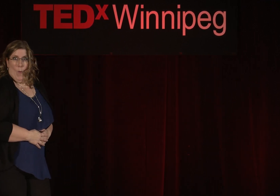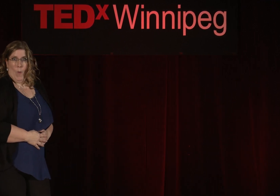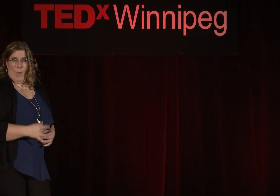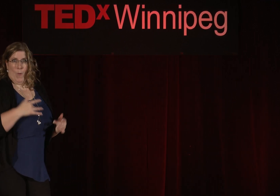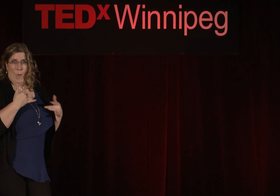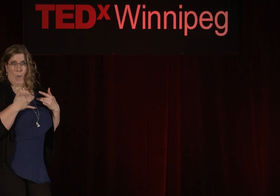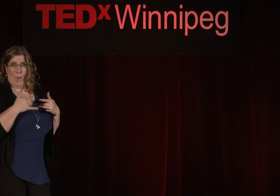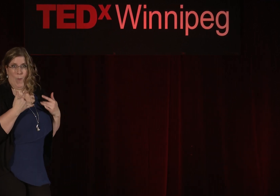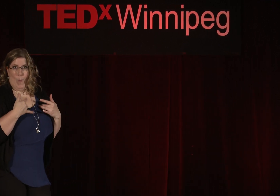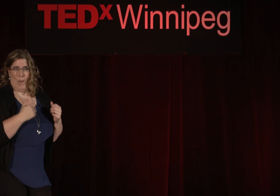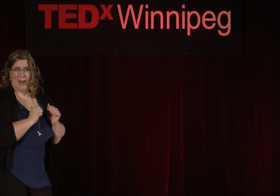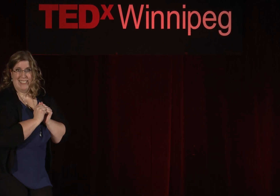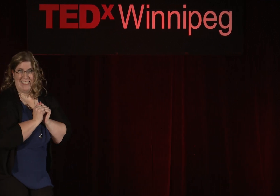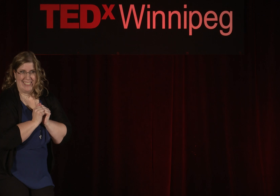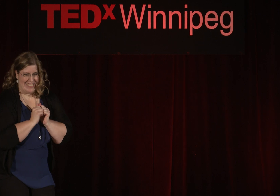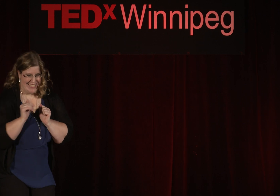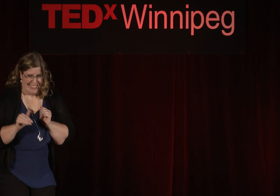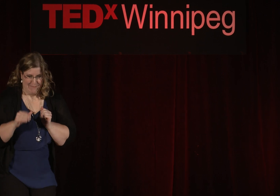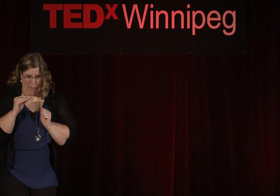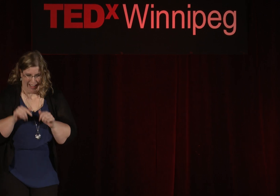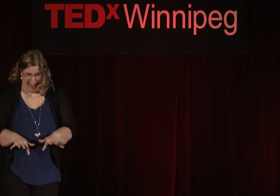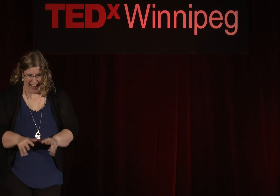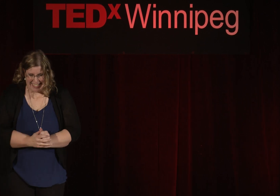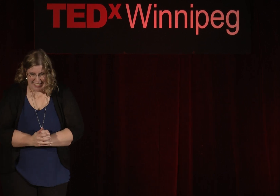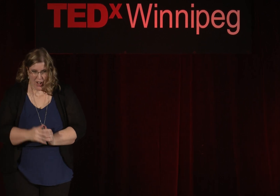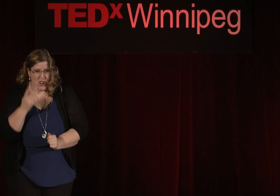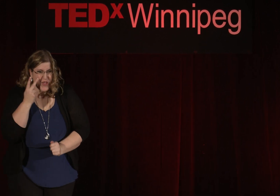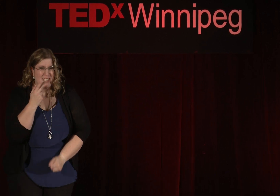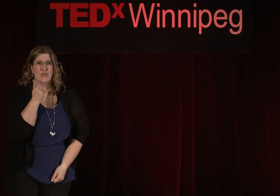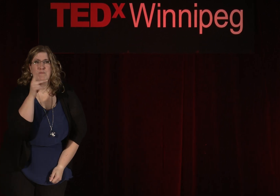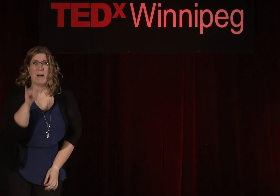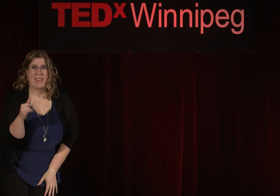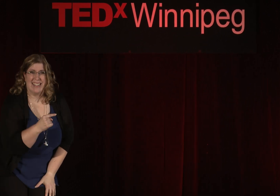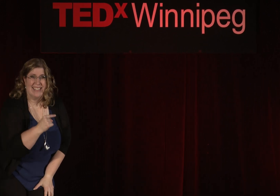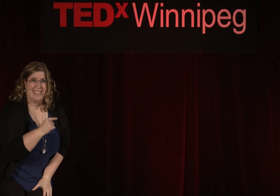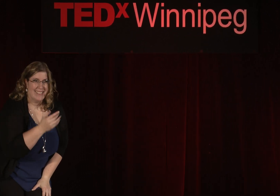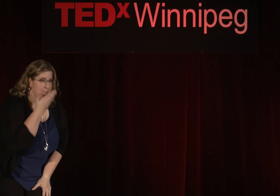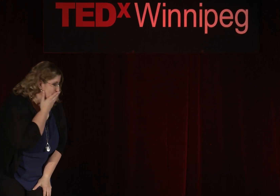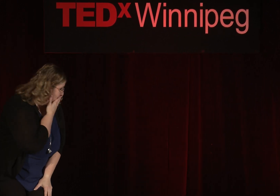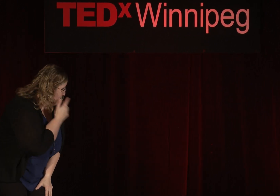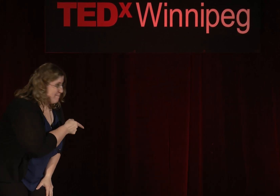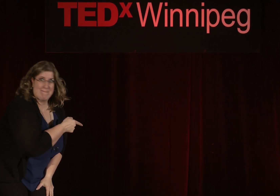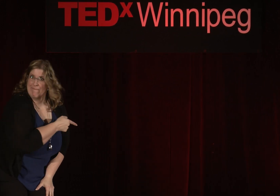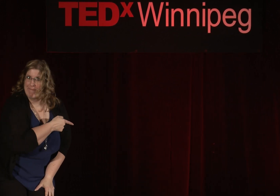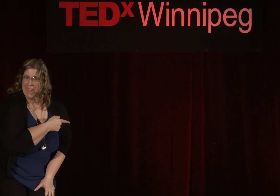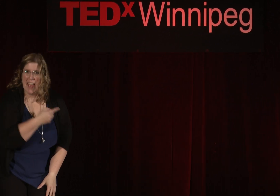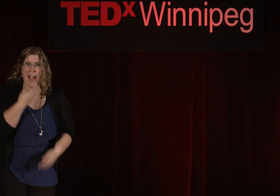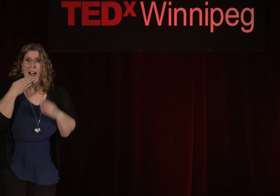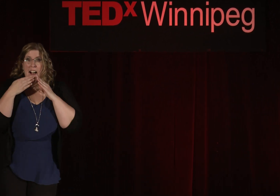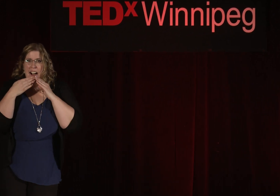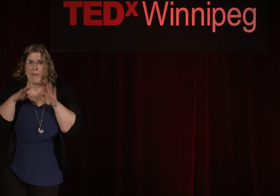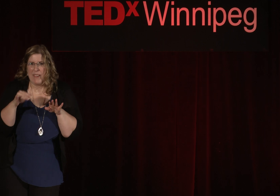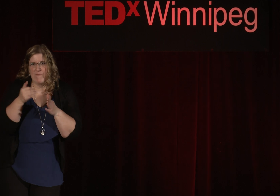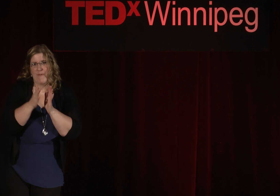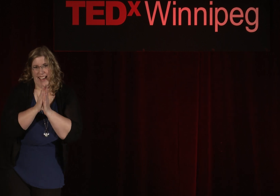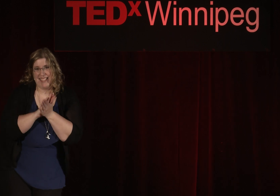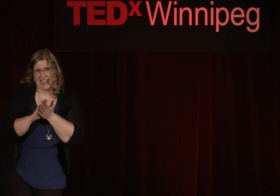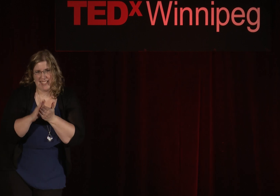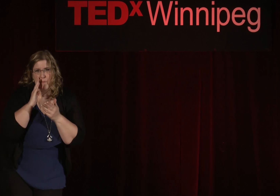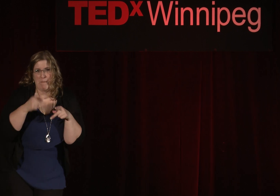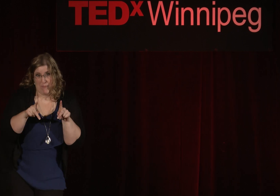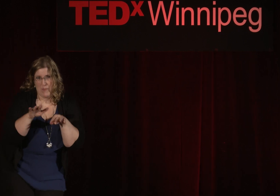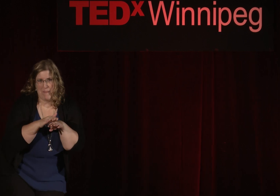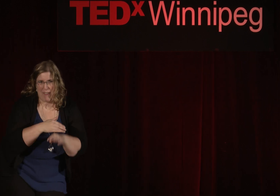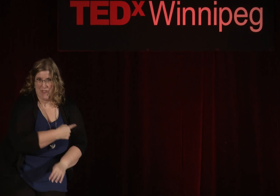very excited. Decided to tap his son on the shoulder and say, look at the puppy. I bet if you ask nicely, she'll